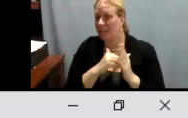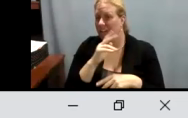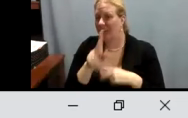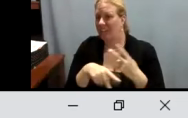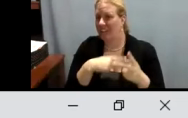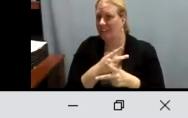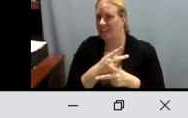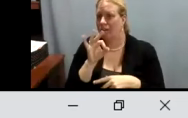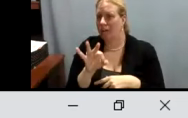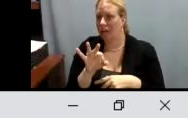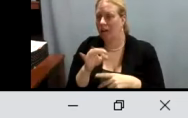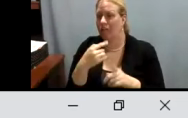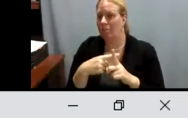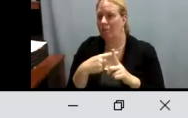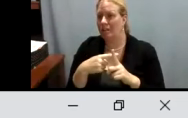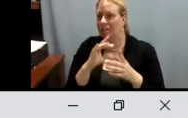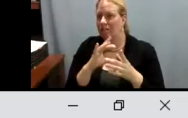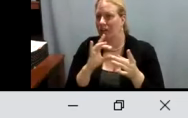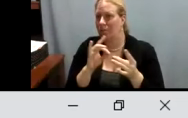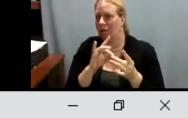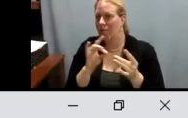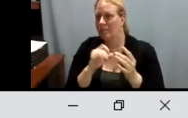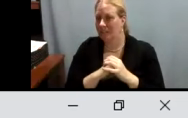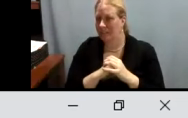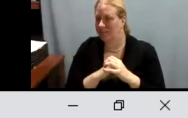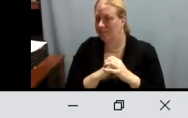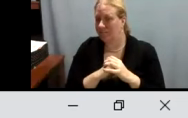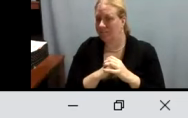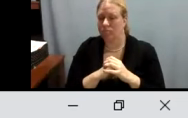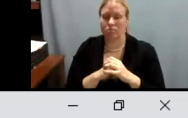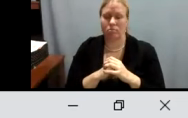positive comments I get about anything that we're doing.